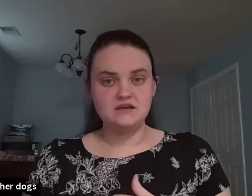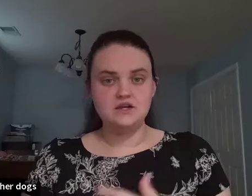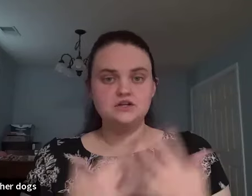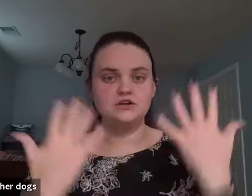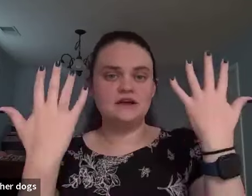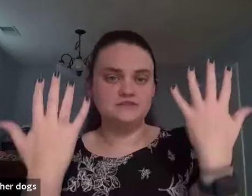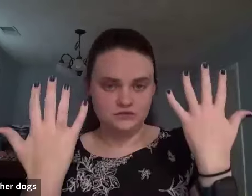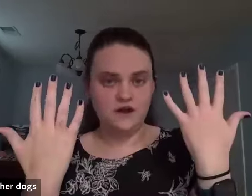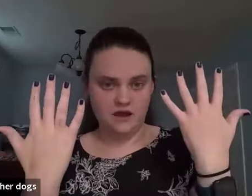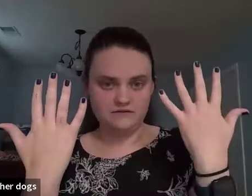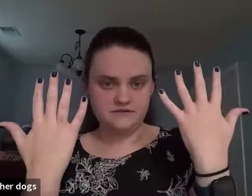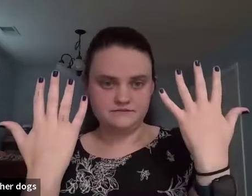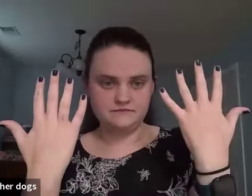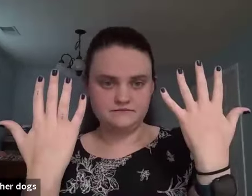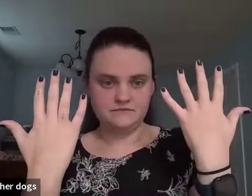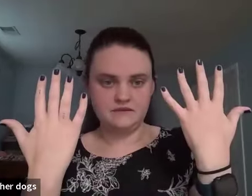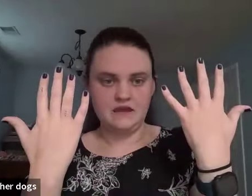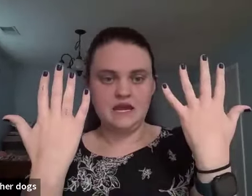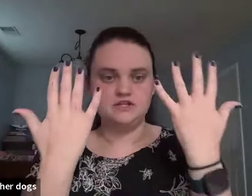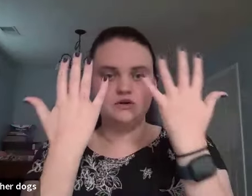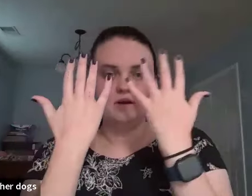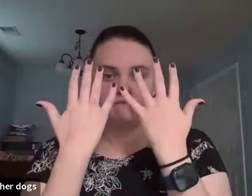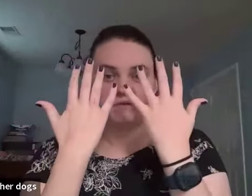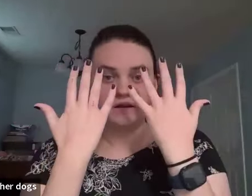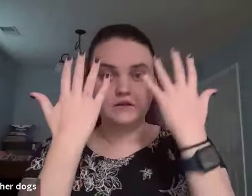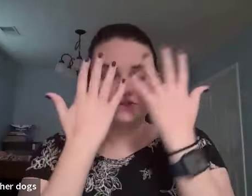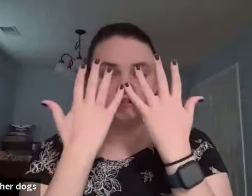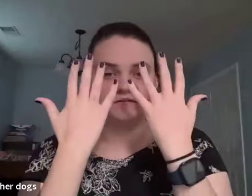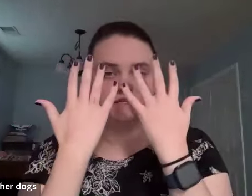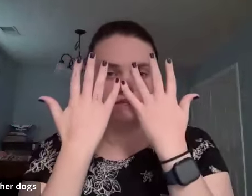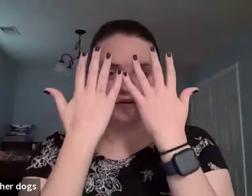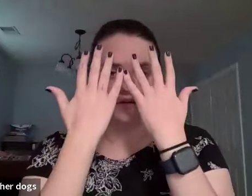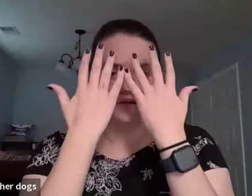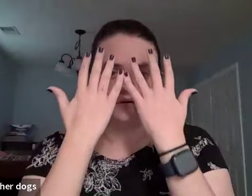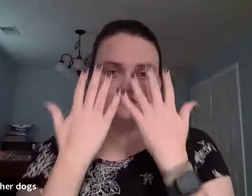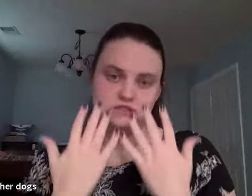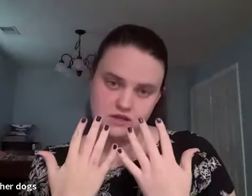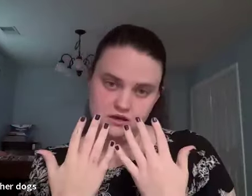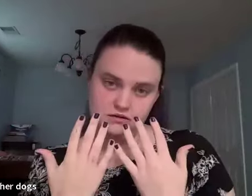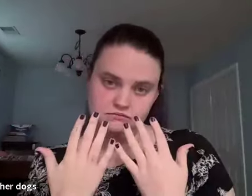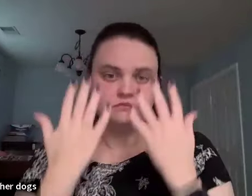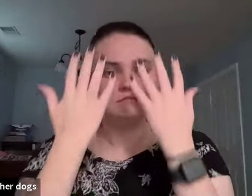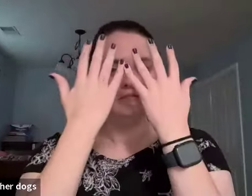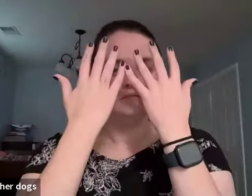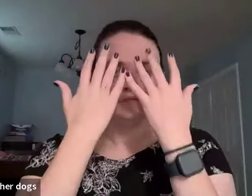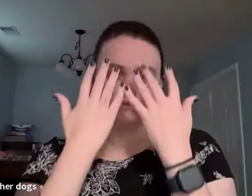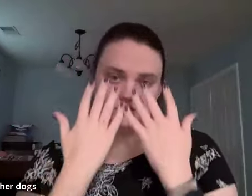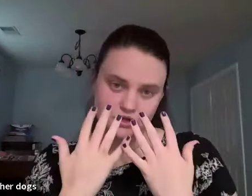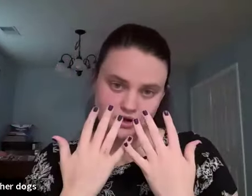sad, you're going to have two fives and you're going to have them kind of close to your face and you're going to go sad,